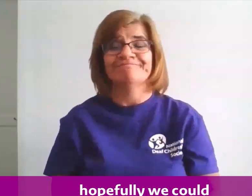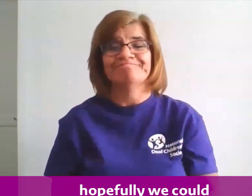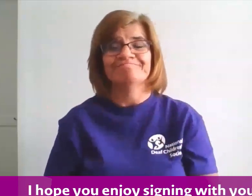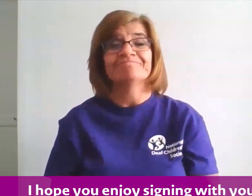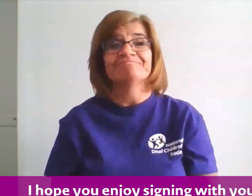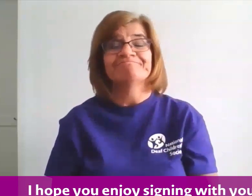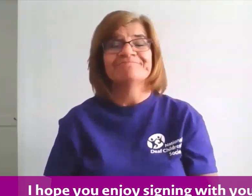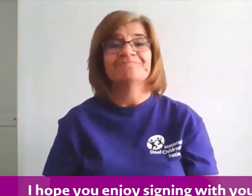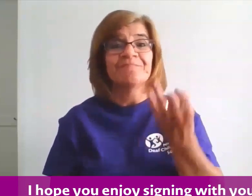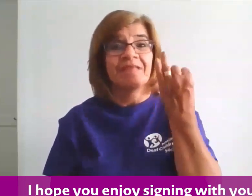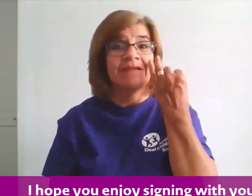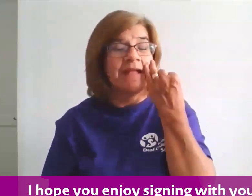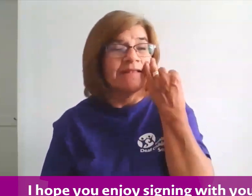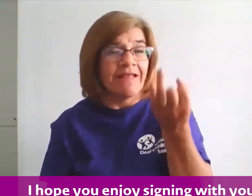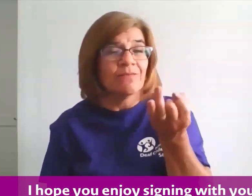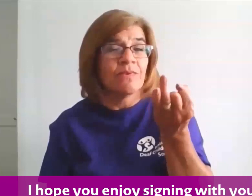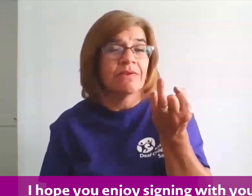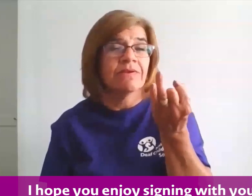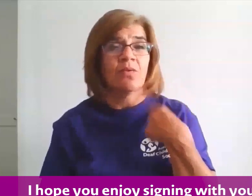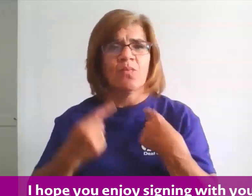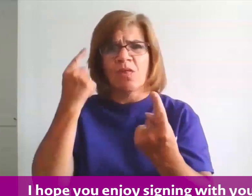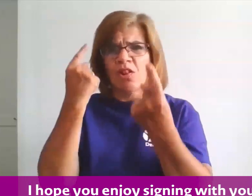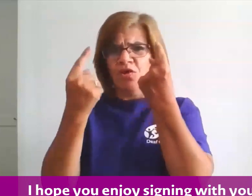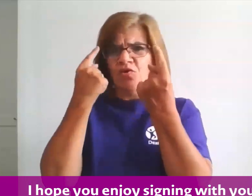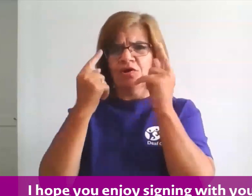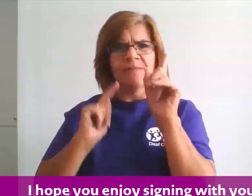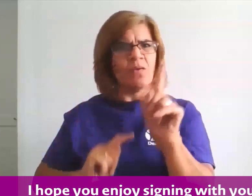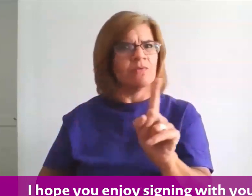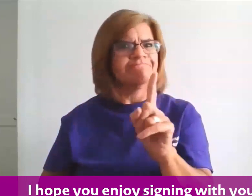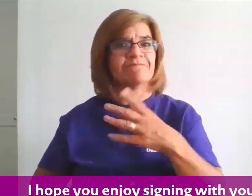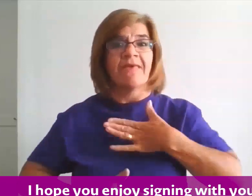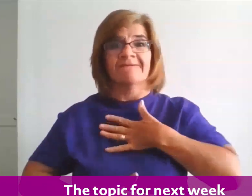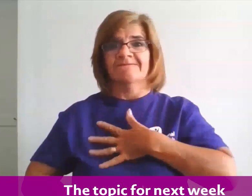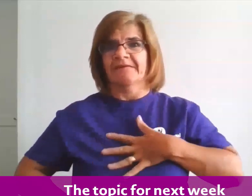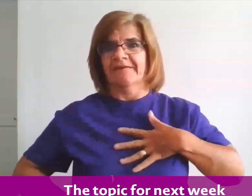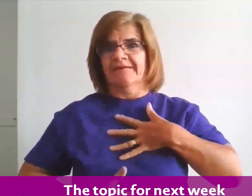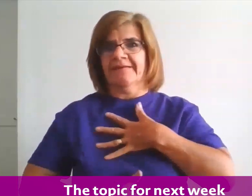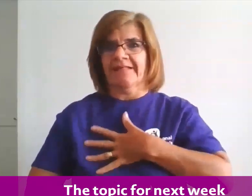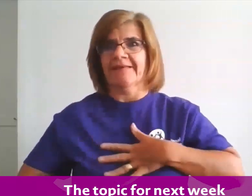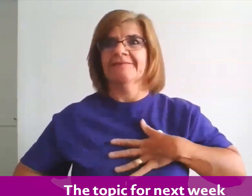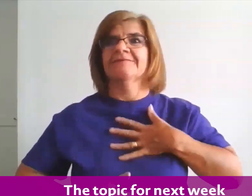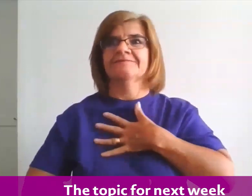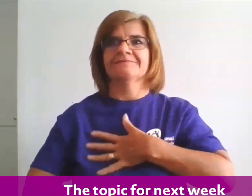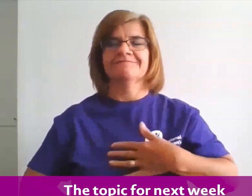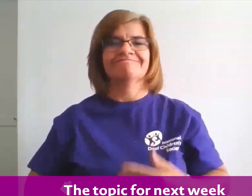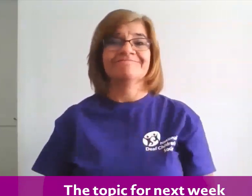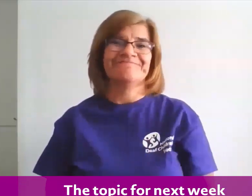I hope you enjoy signing with your family, and I'll see you next week. The topic for next week is going to be